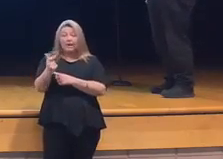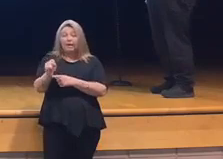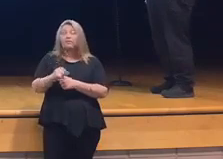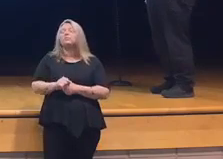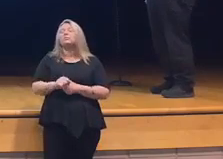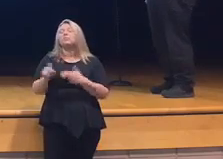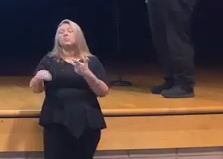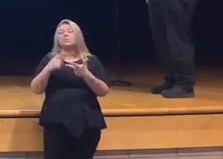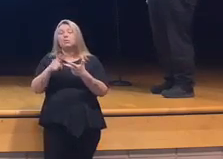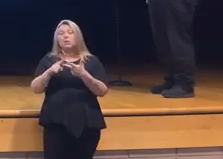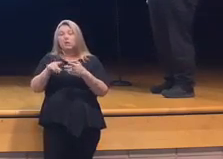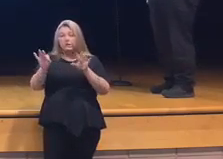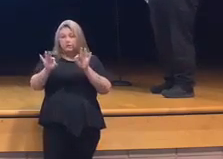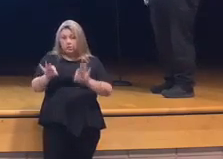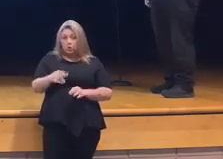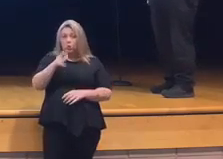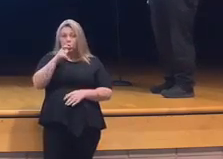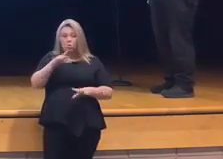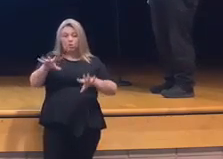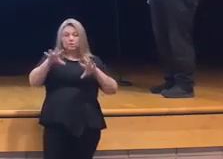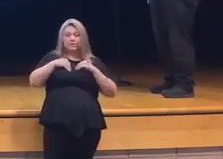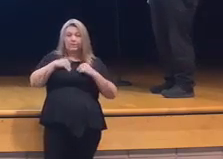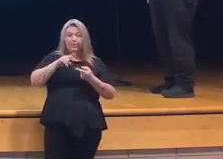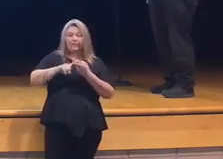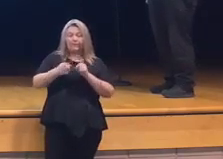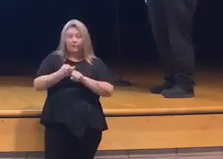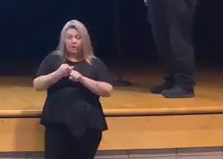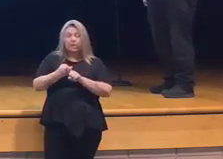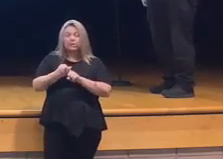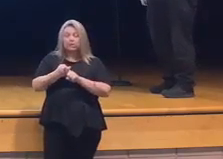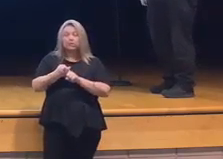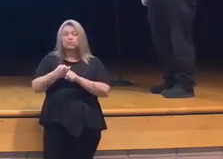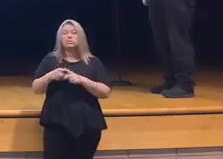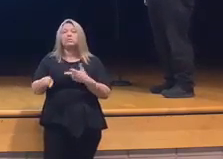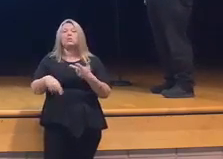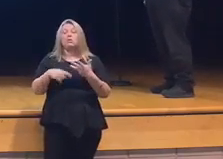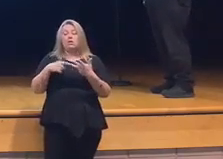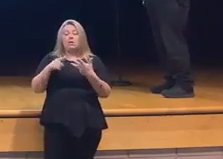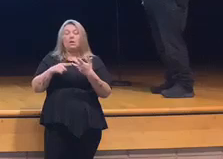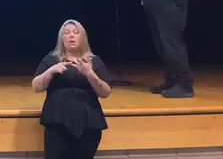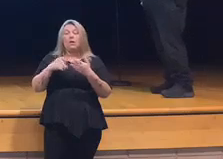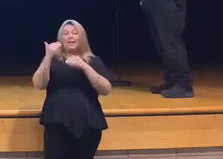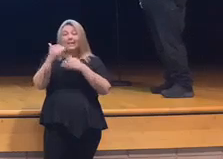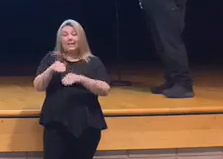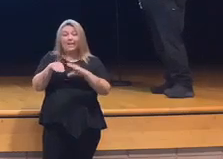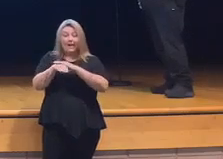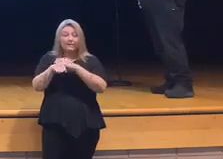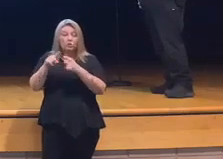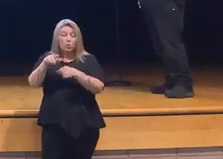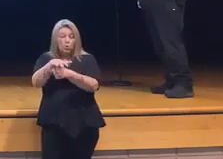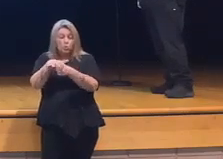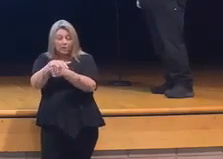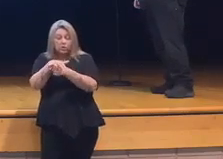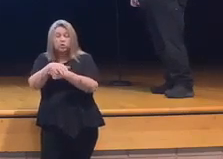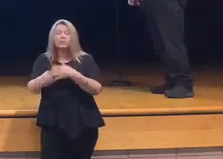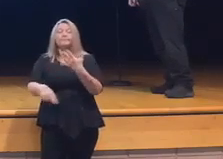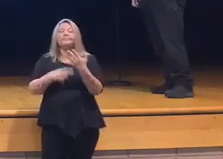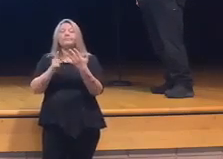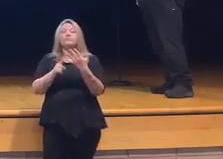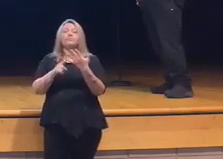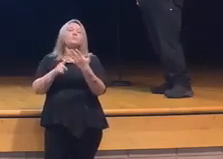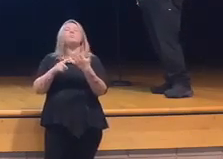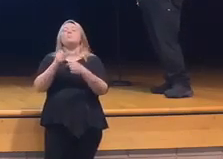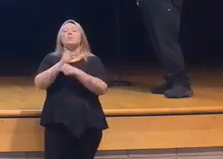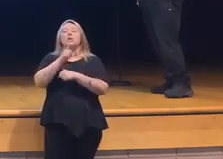Choose carefully who you friend. Limit access to your locations. Make sure you find the